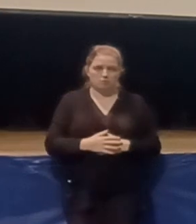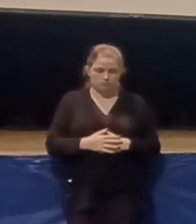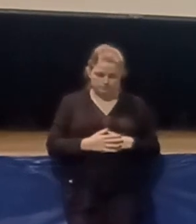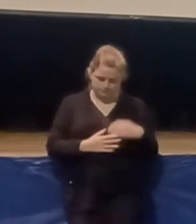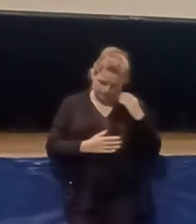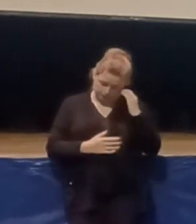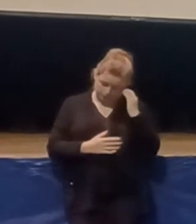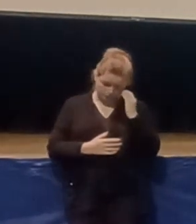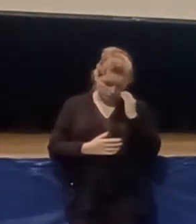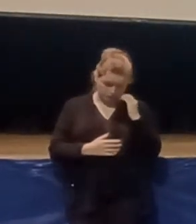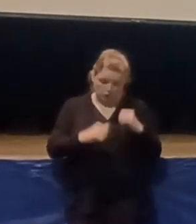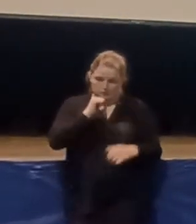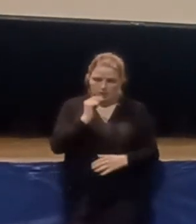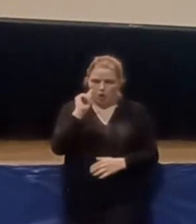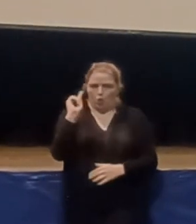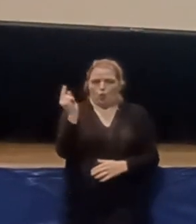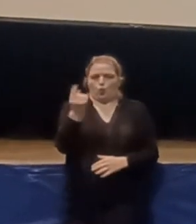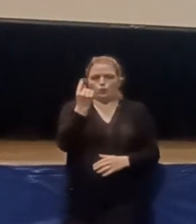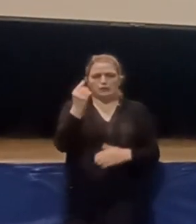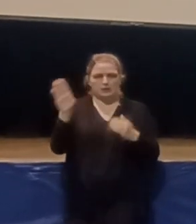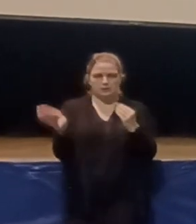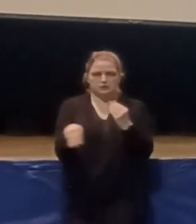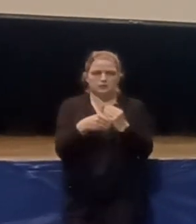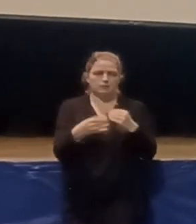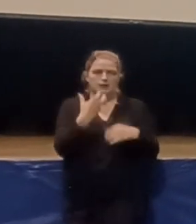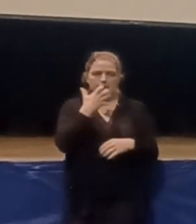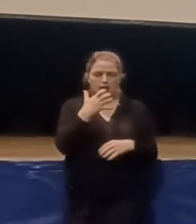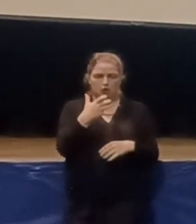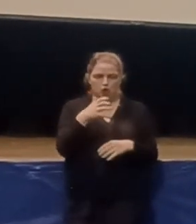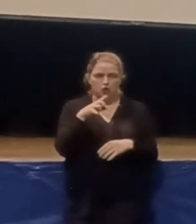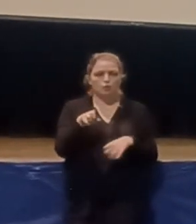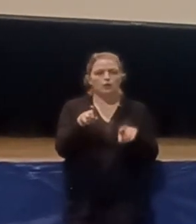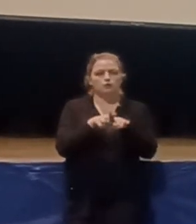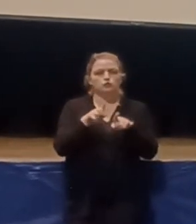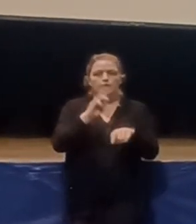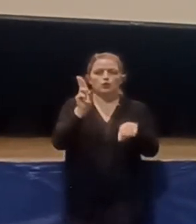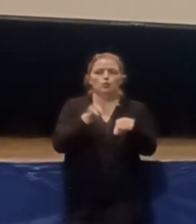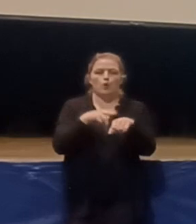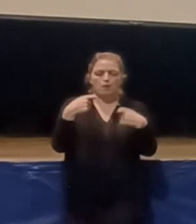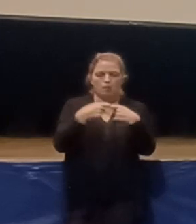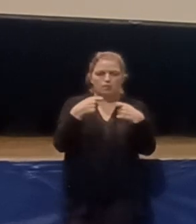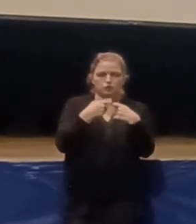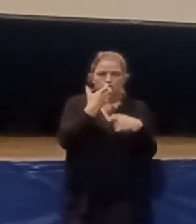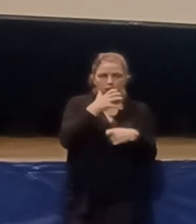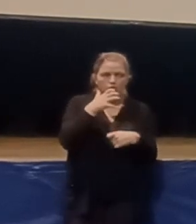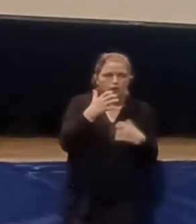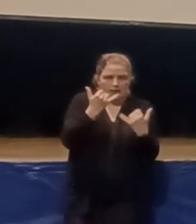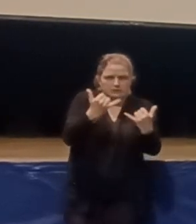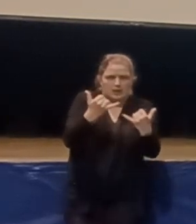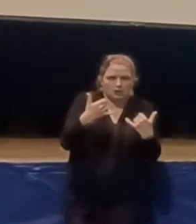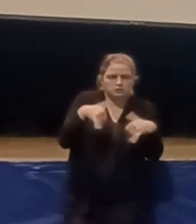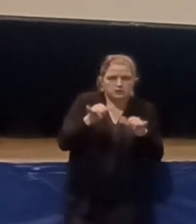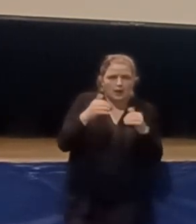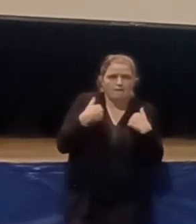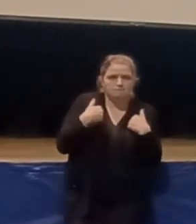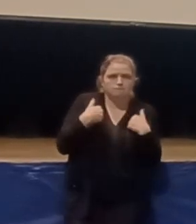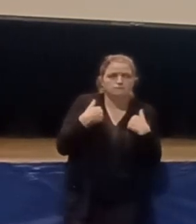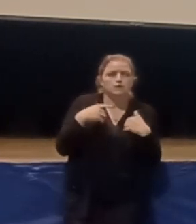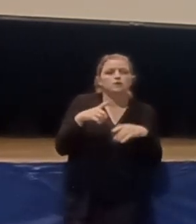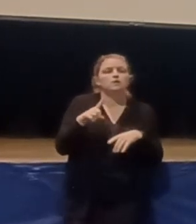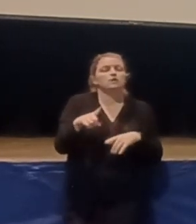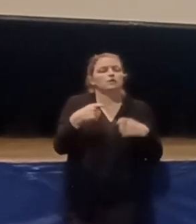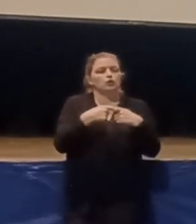not only a supplemental heater, there is a normal electric heater, like we actually have on buses today.